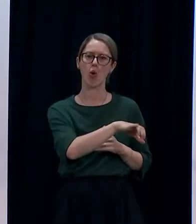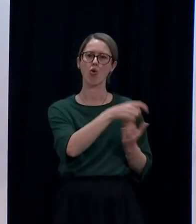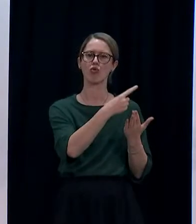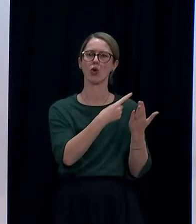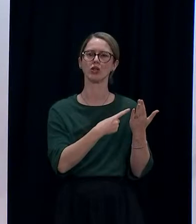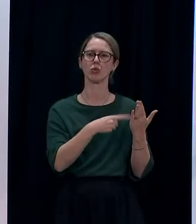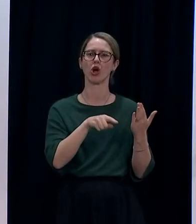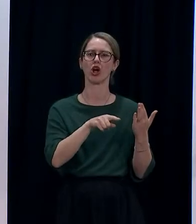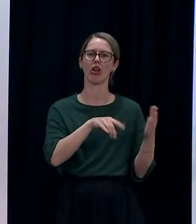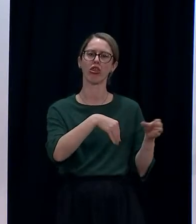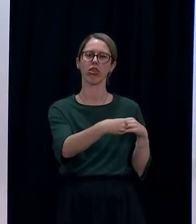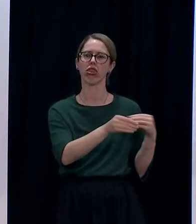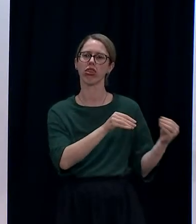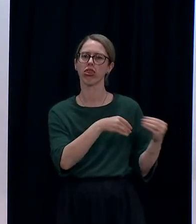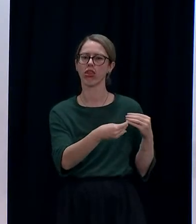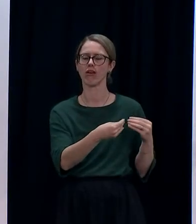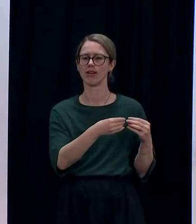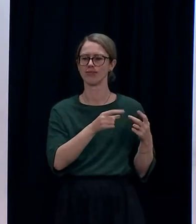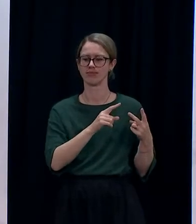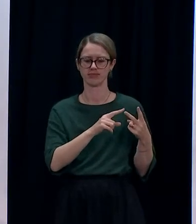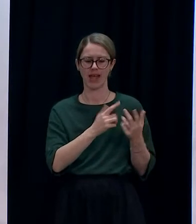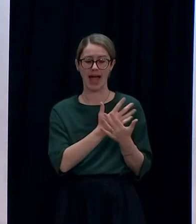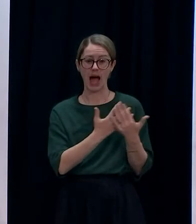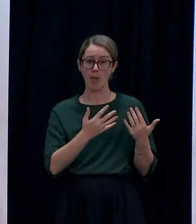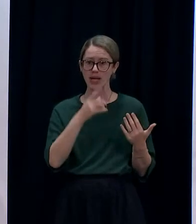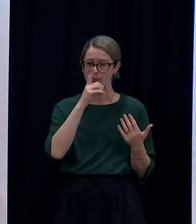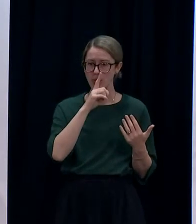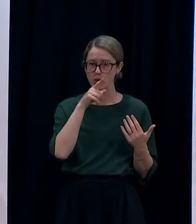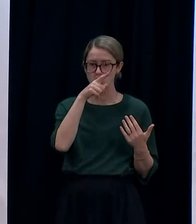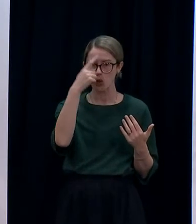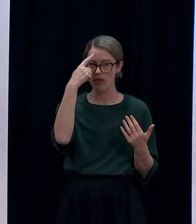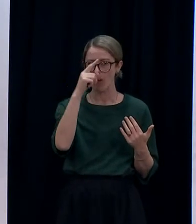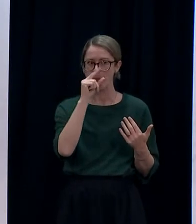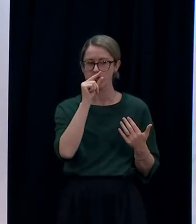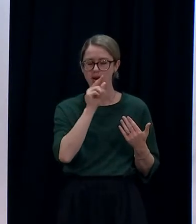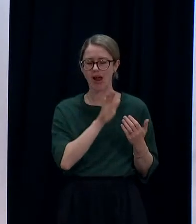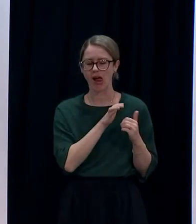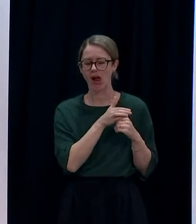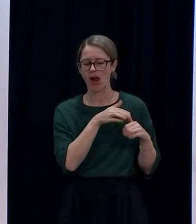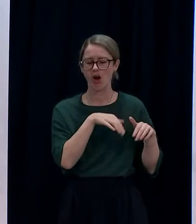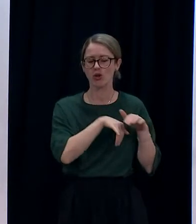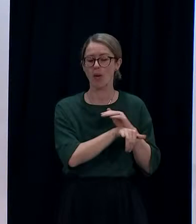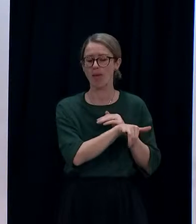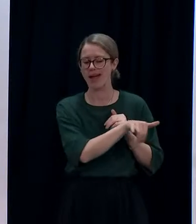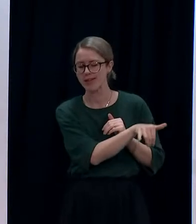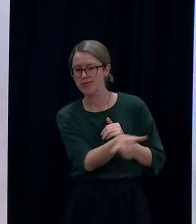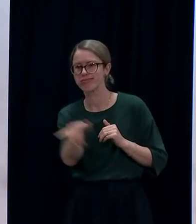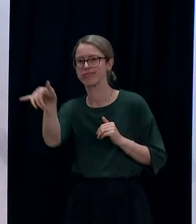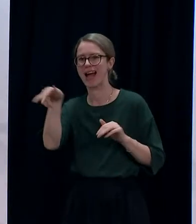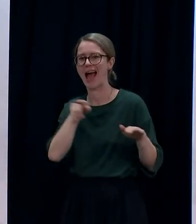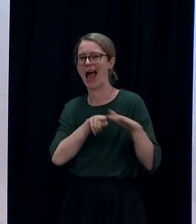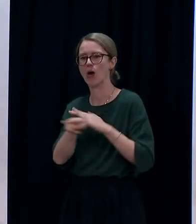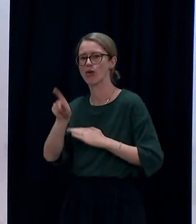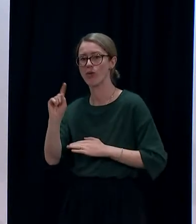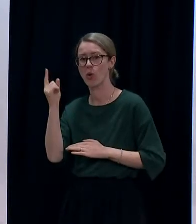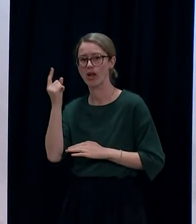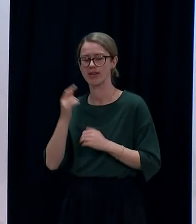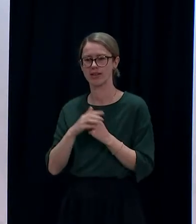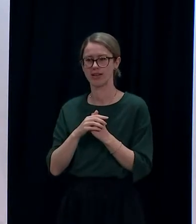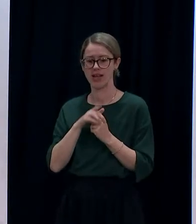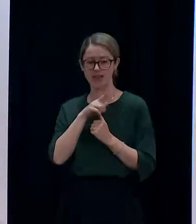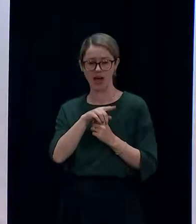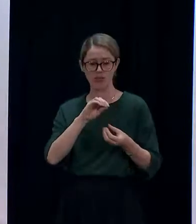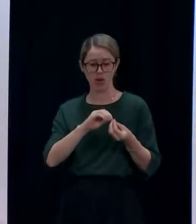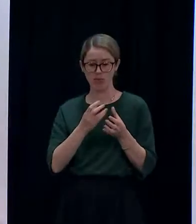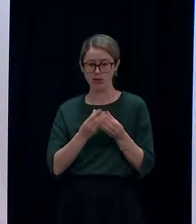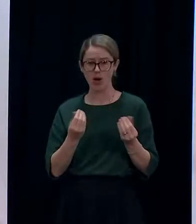protocols were in place in Auckland? And I mean, how many people do we think could have potentially gotten on planes who were not eligible to do so? And is it being sort of plugged up